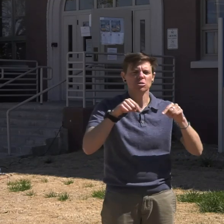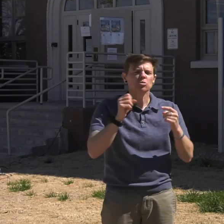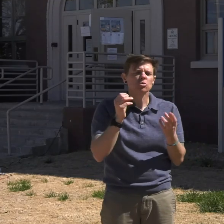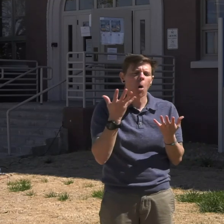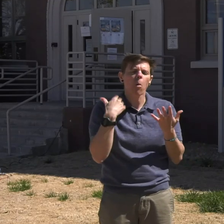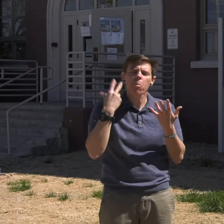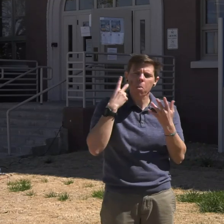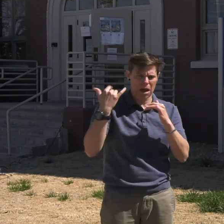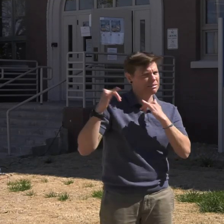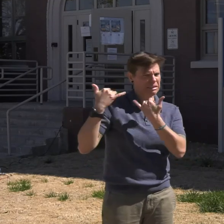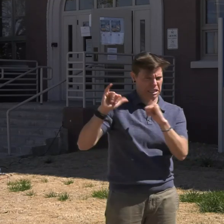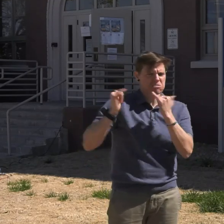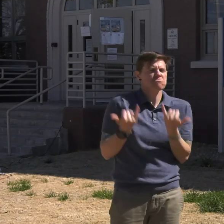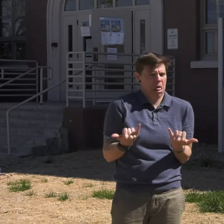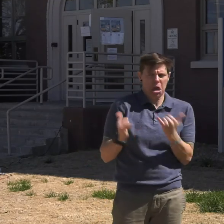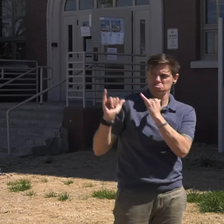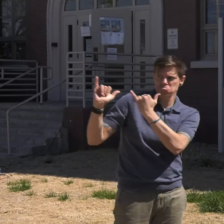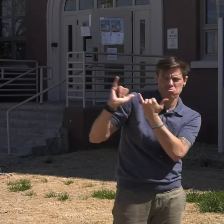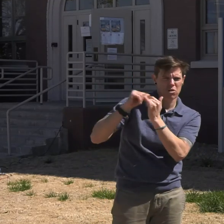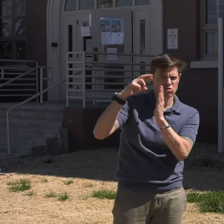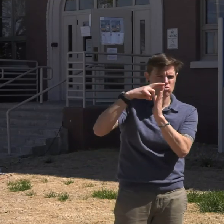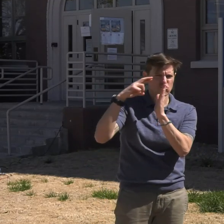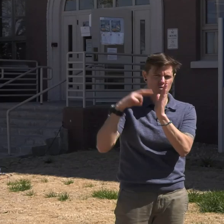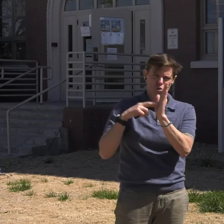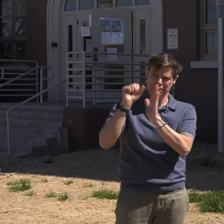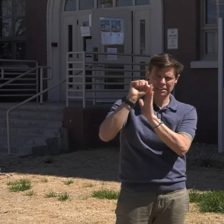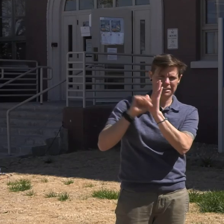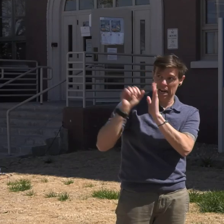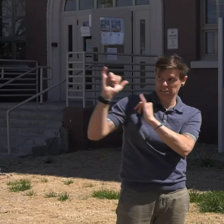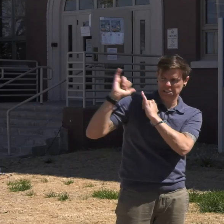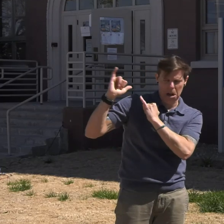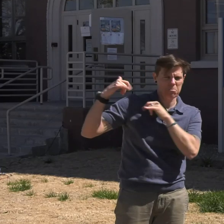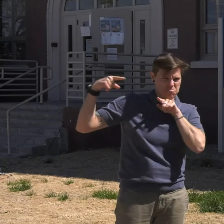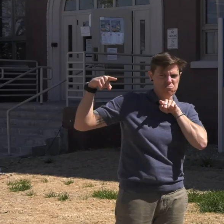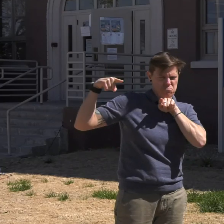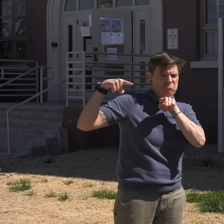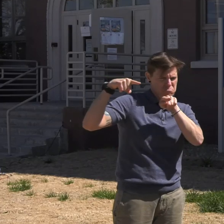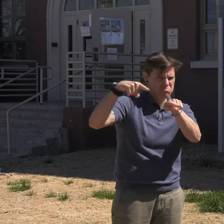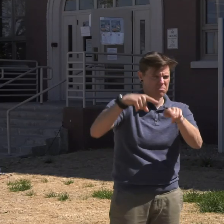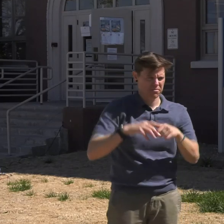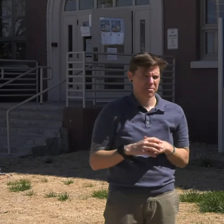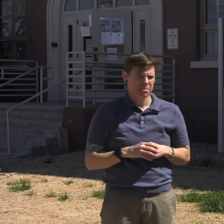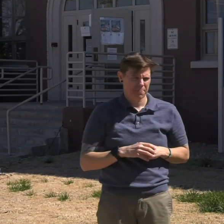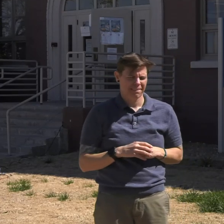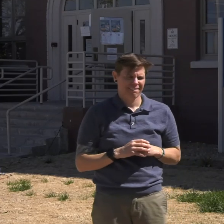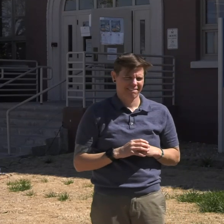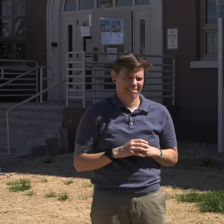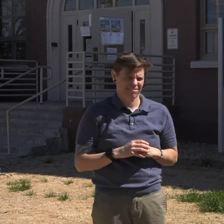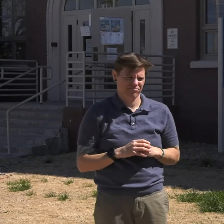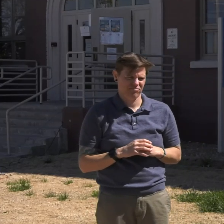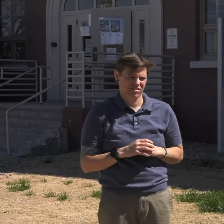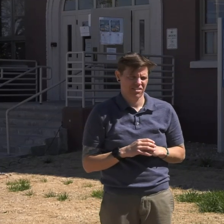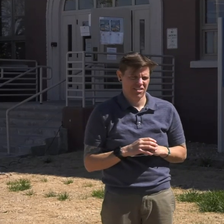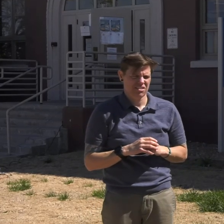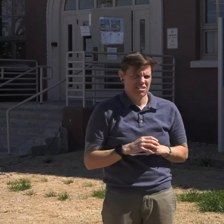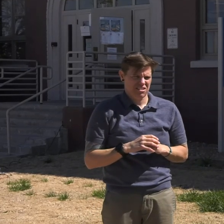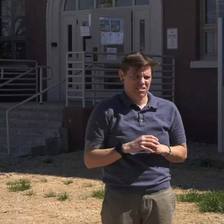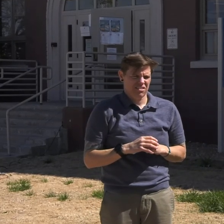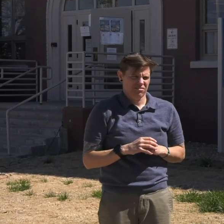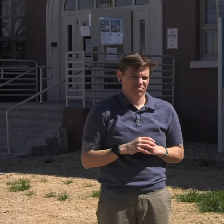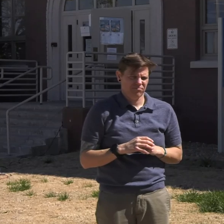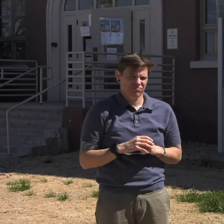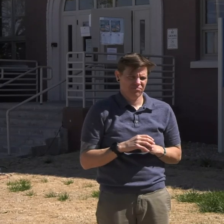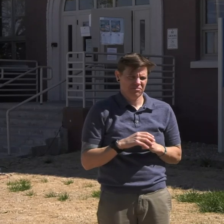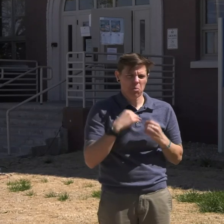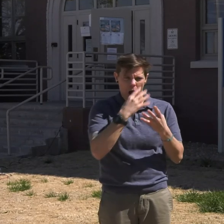about. First, a few updates just from other entities in central New Mexico. Loveless is holding